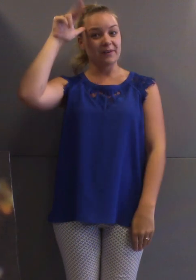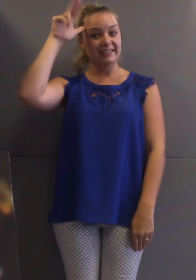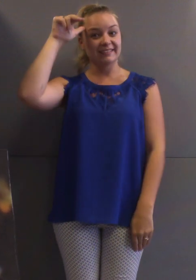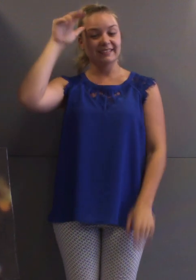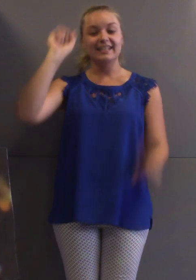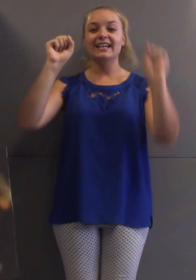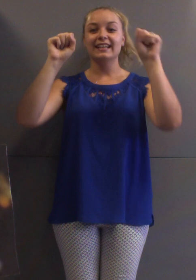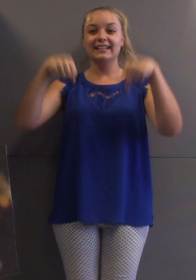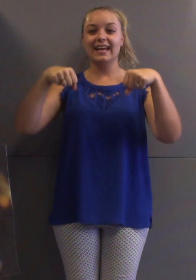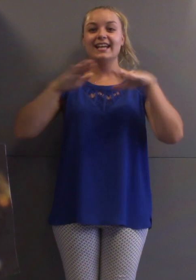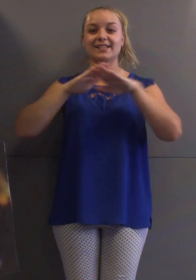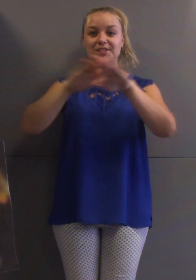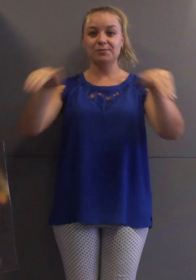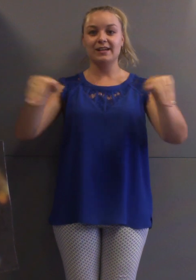Seahorse can swim.